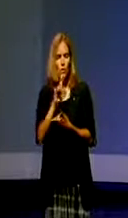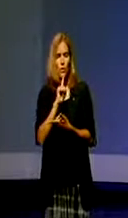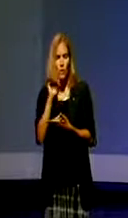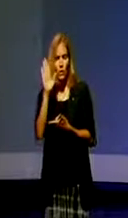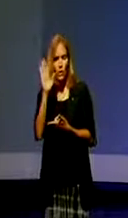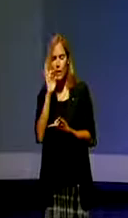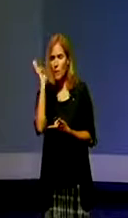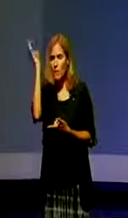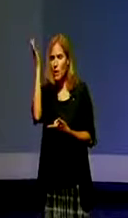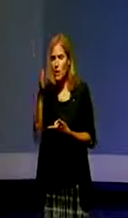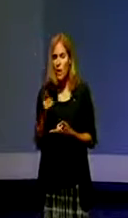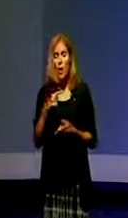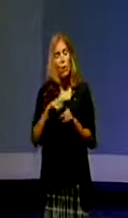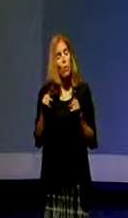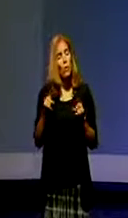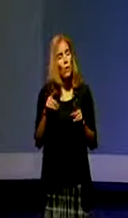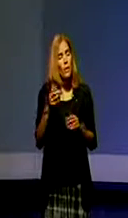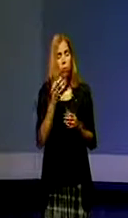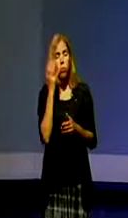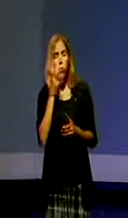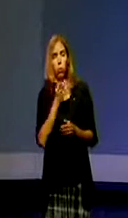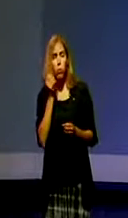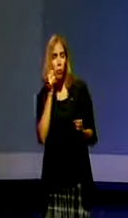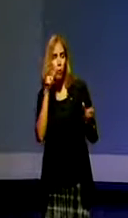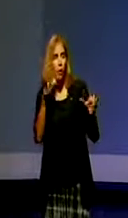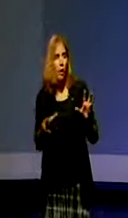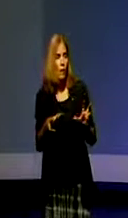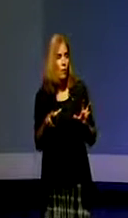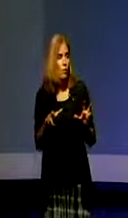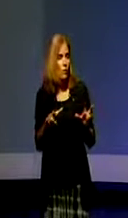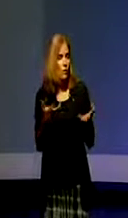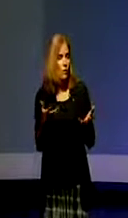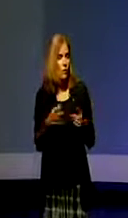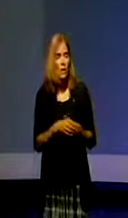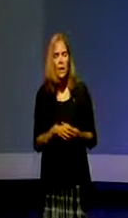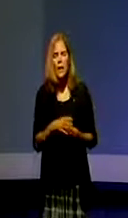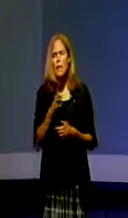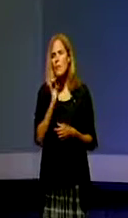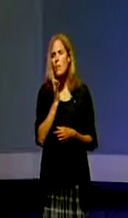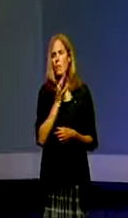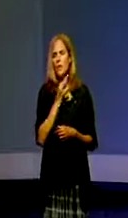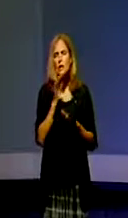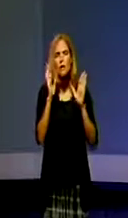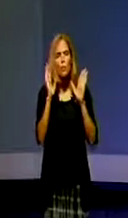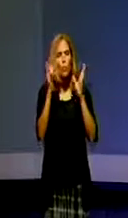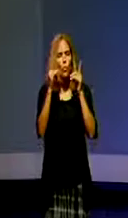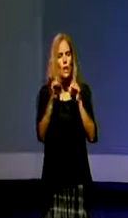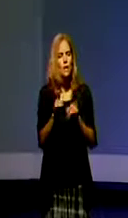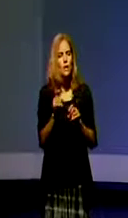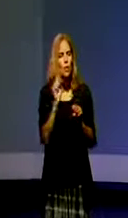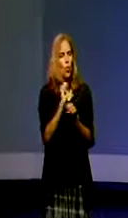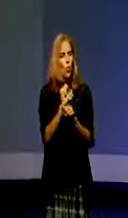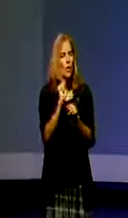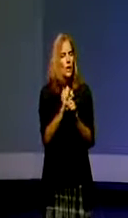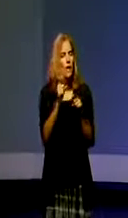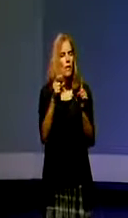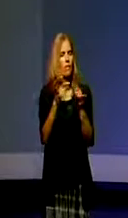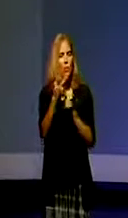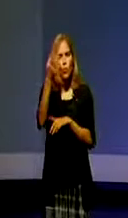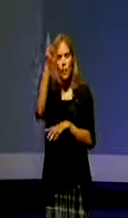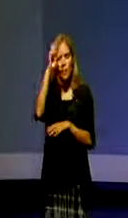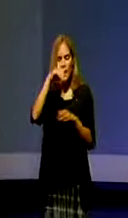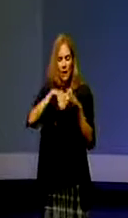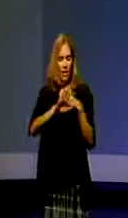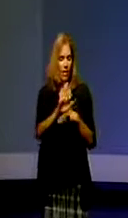great preachers. But what they are blown away by is the mysterious and miraculous working of the Word of God in